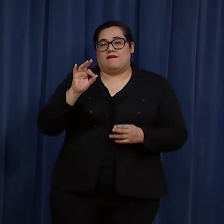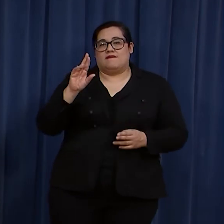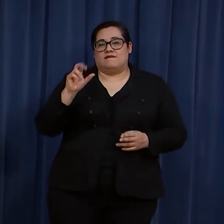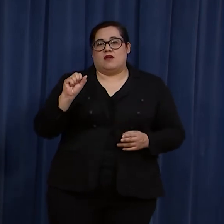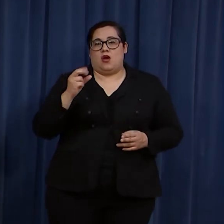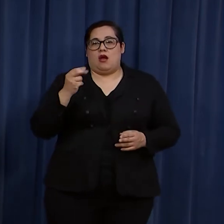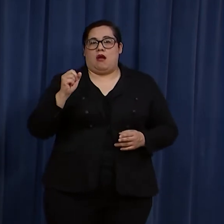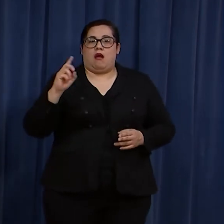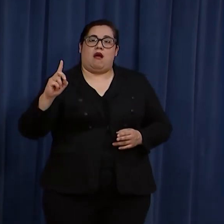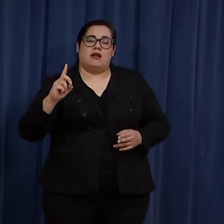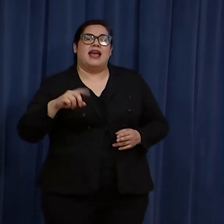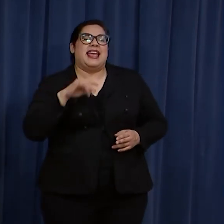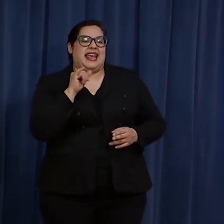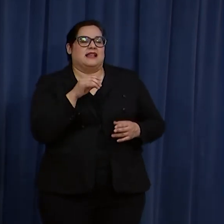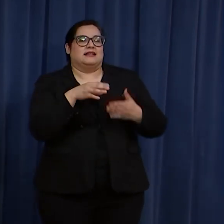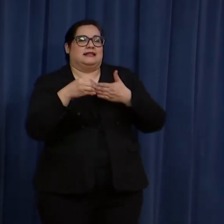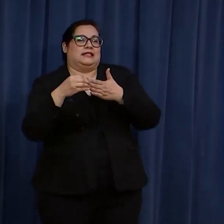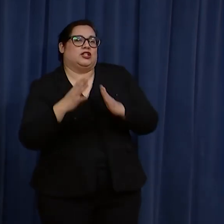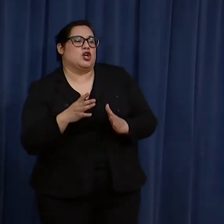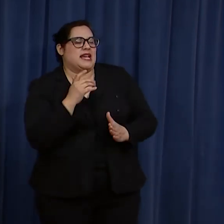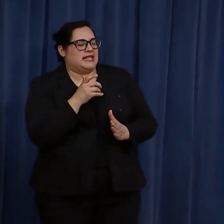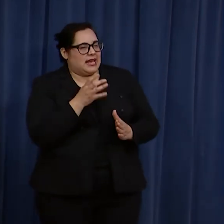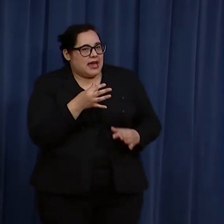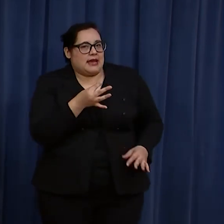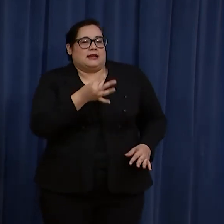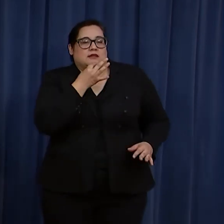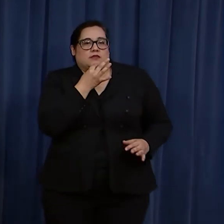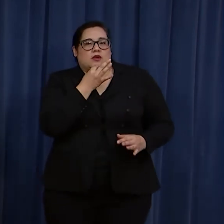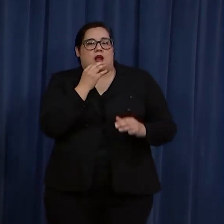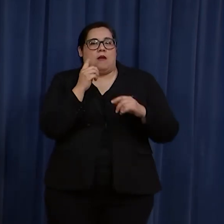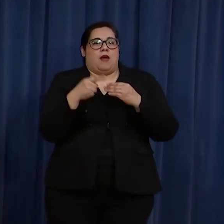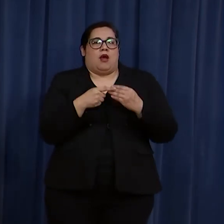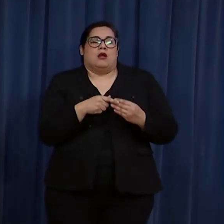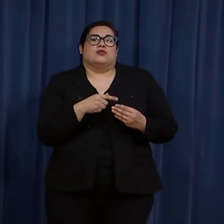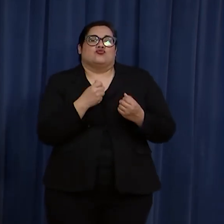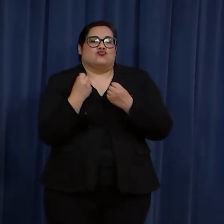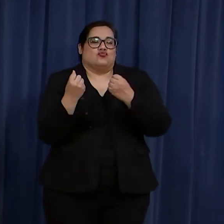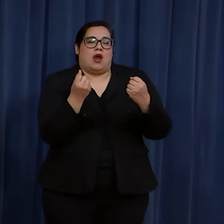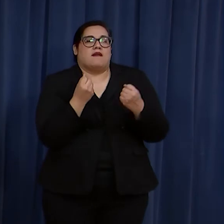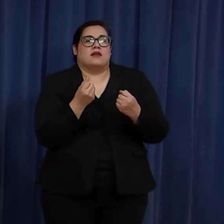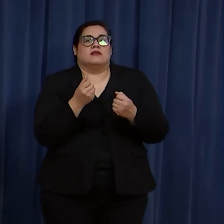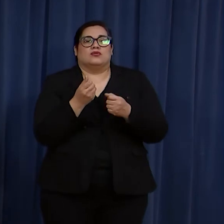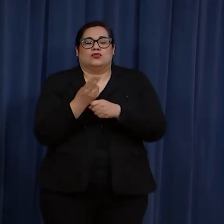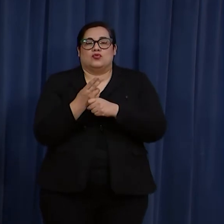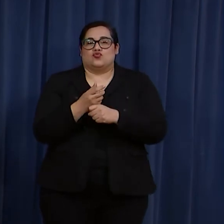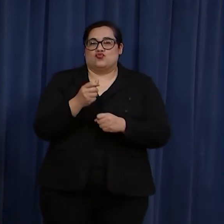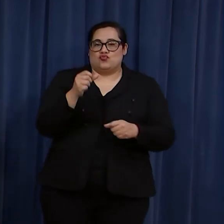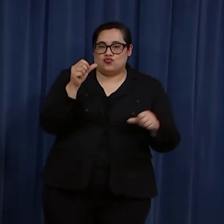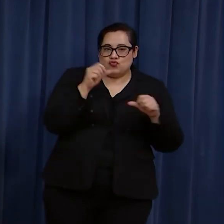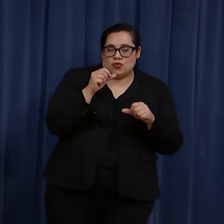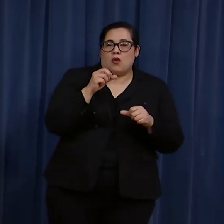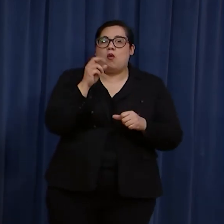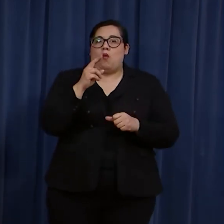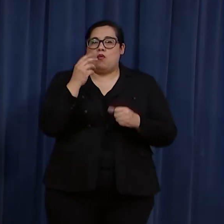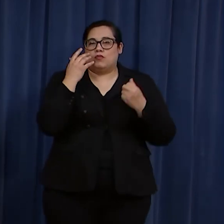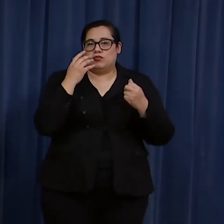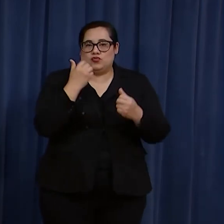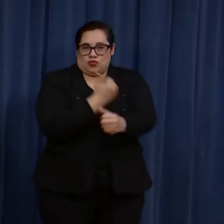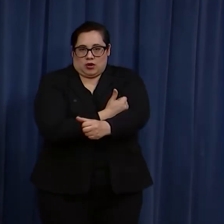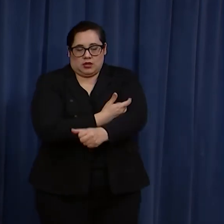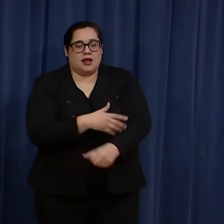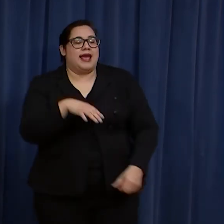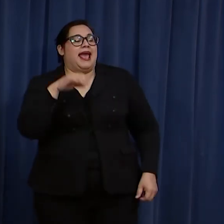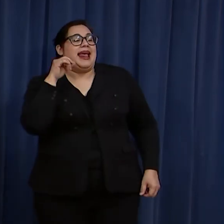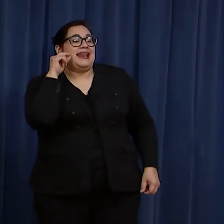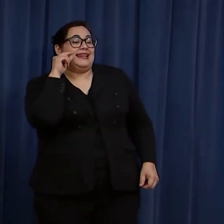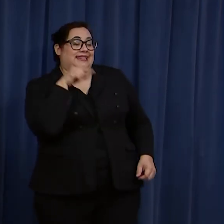subject matter expert on driving under the influence of drugs. And this team manages all the work of our office in this